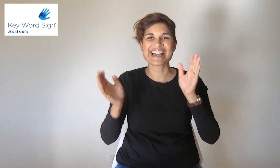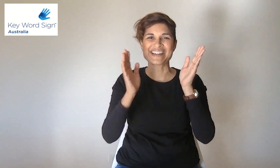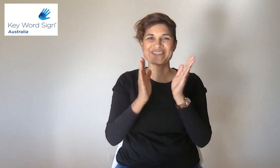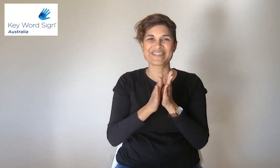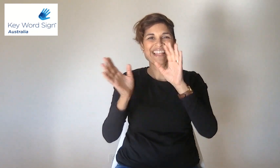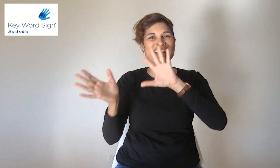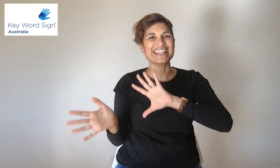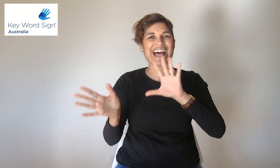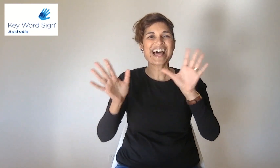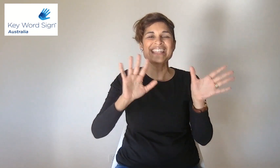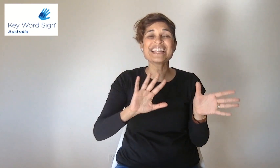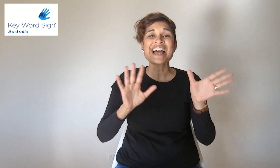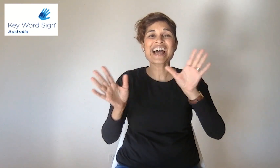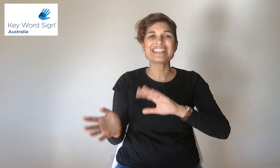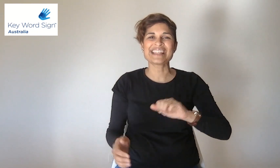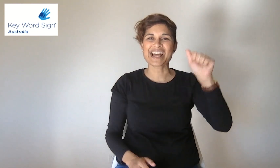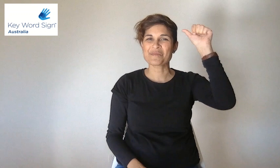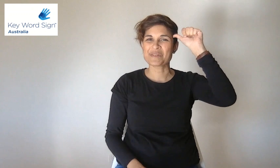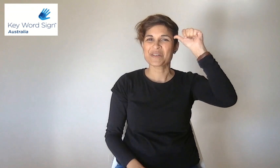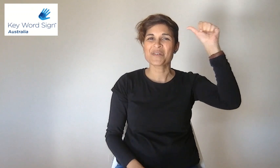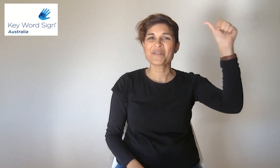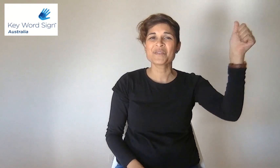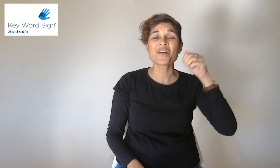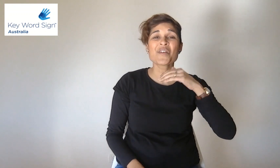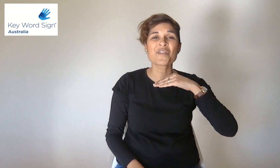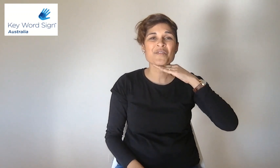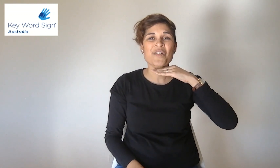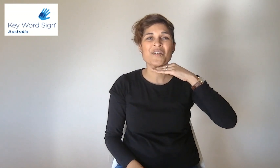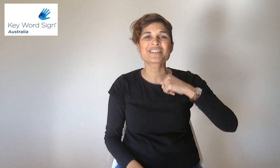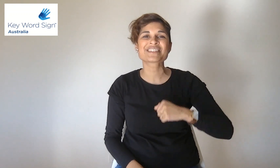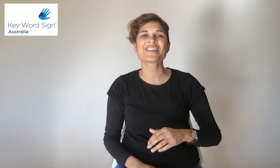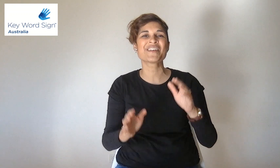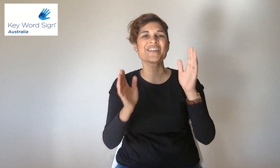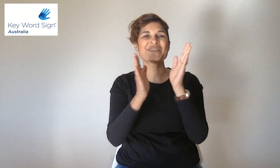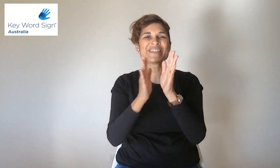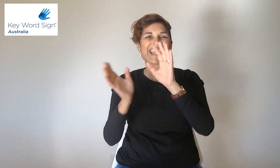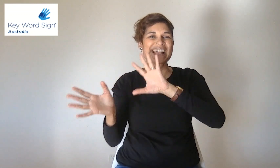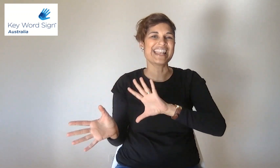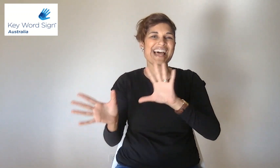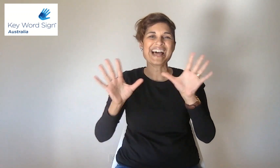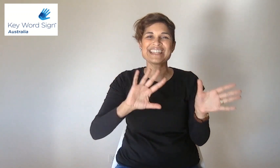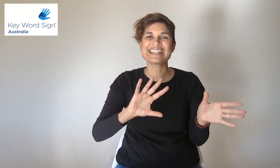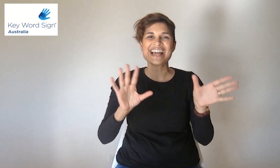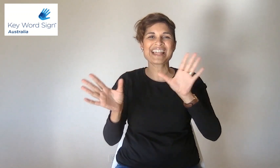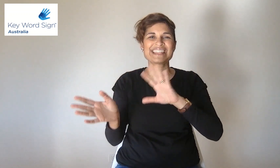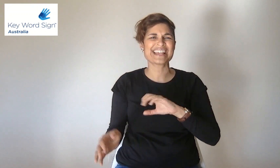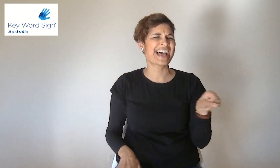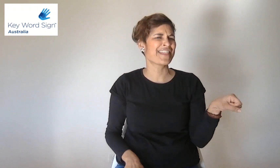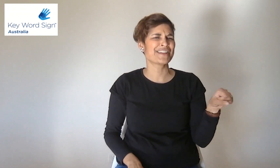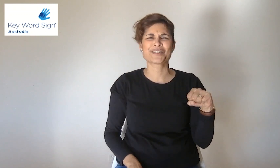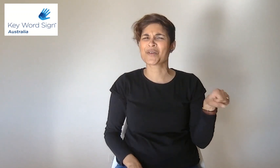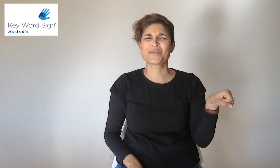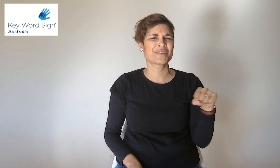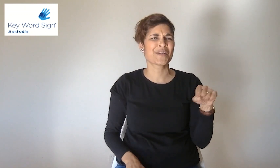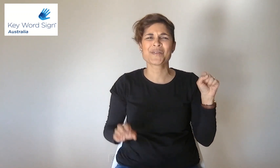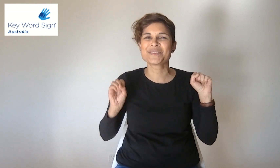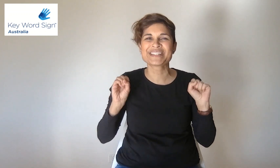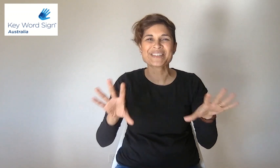la-di-da-di-da, la-di-da-di-da. We all know frogs go la-di-da-di-da. They don't go de gloomp,